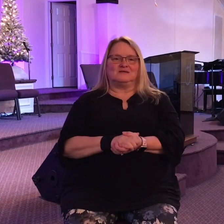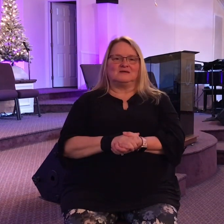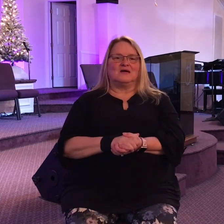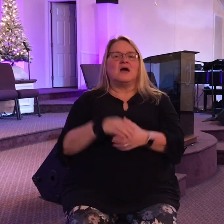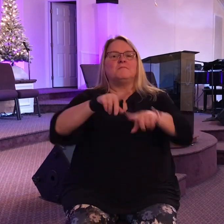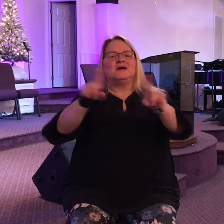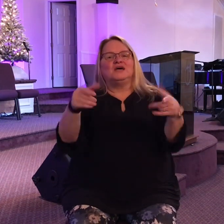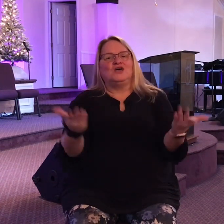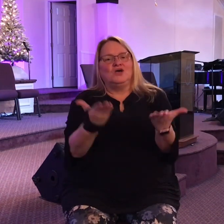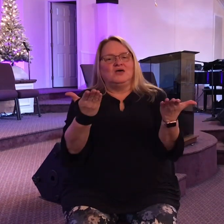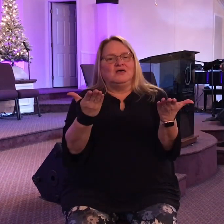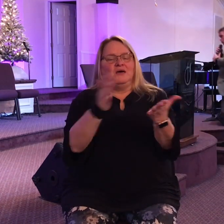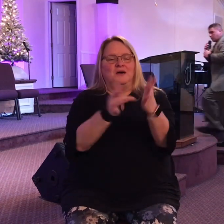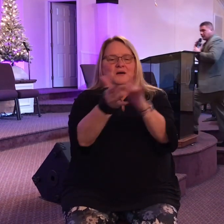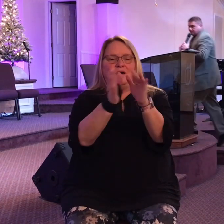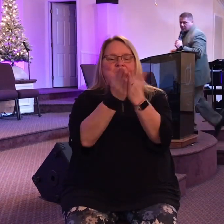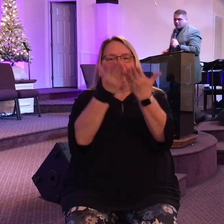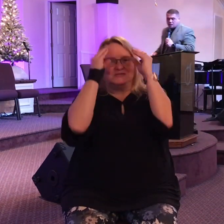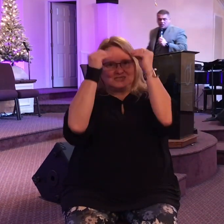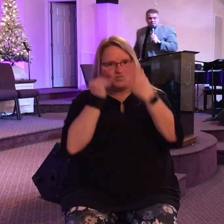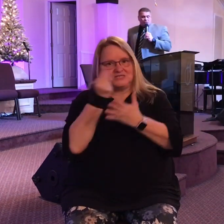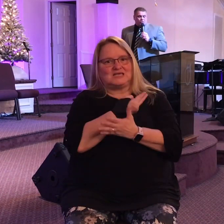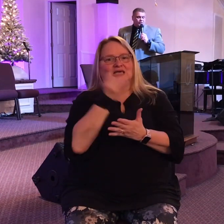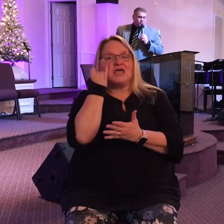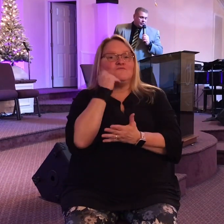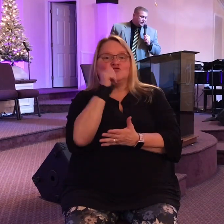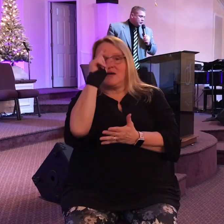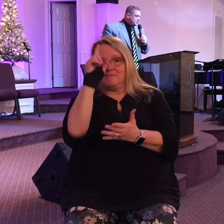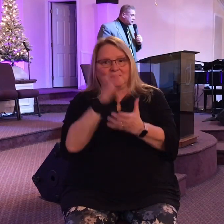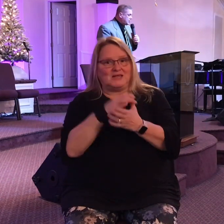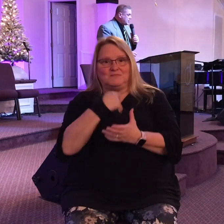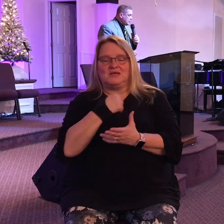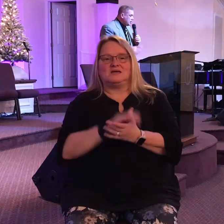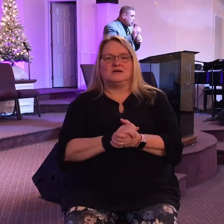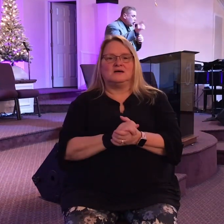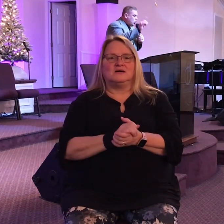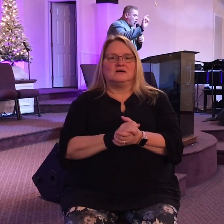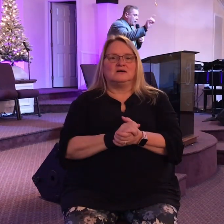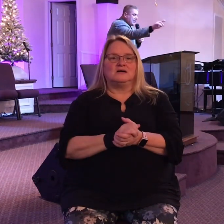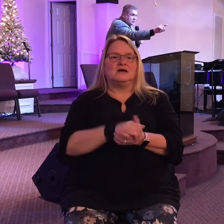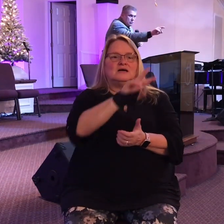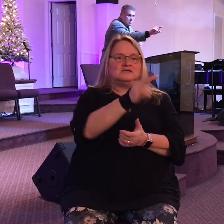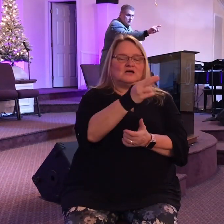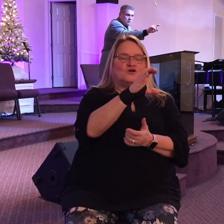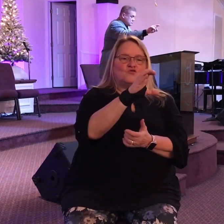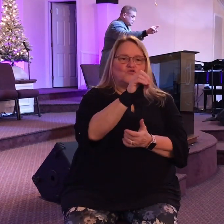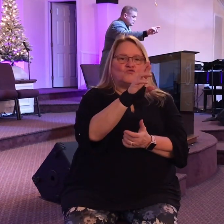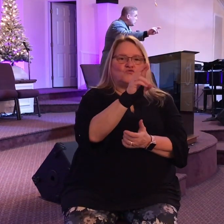But here's what the Bible teaches us. If you don't believe me, 2 Corinthians 3:2 says, you are an